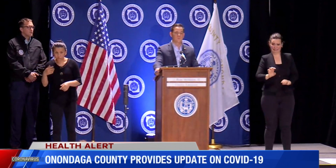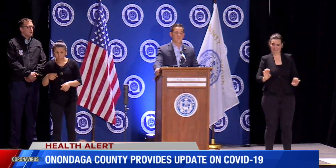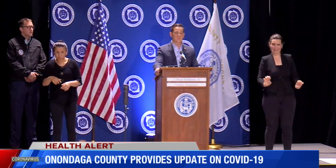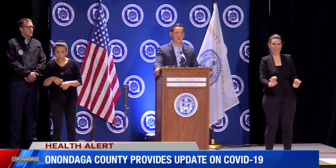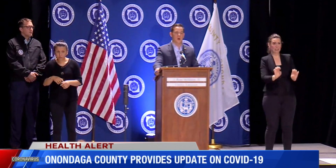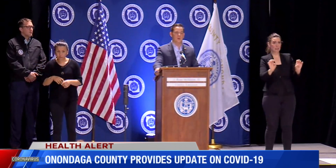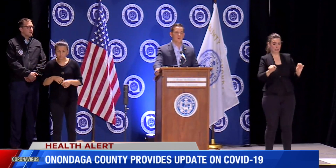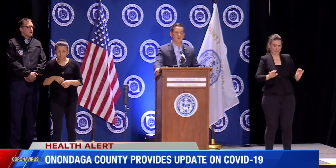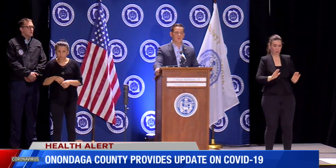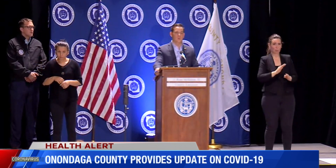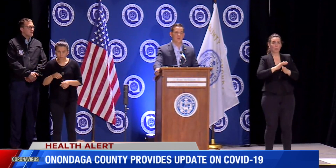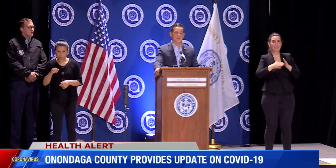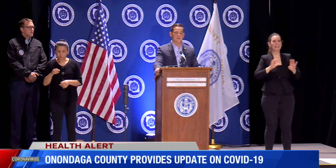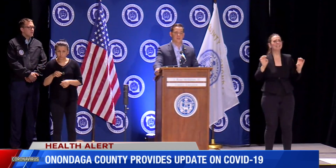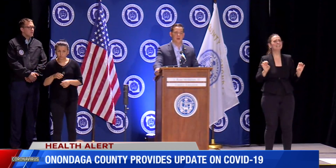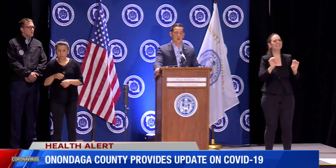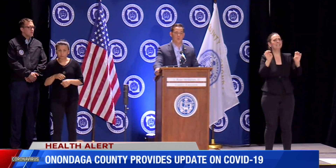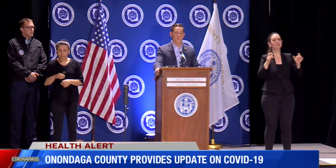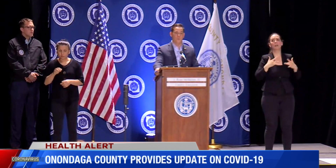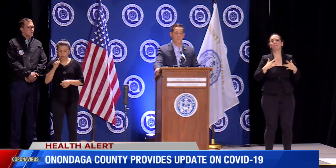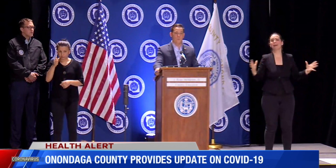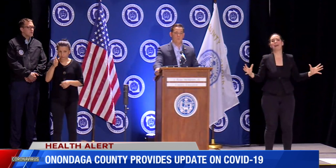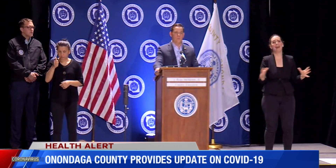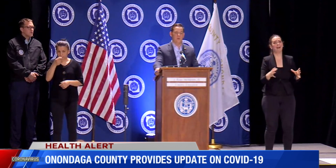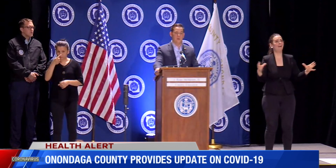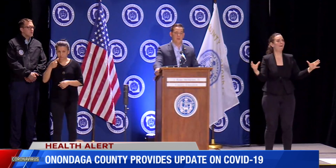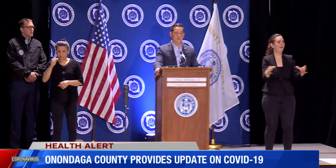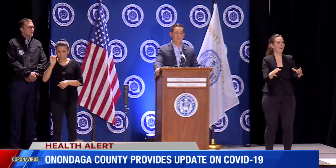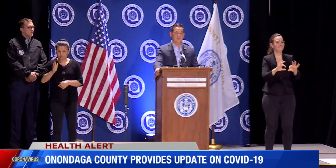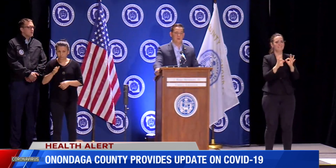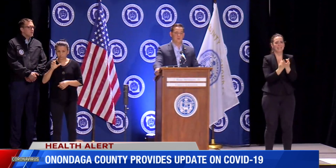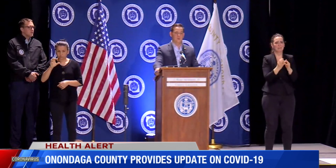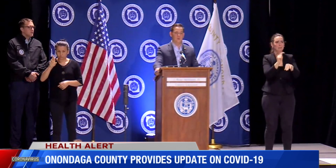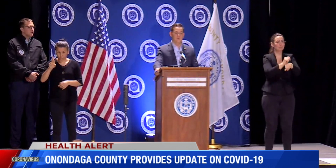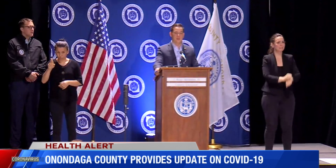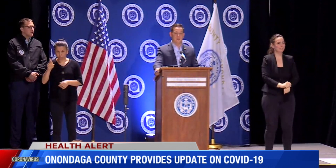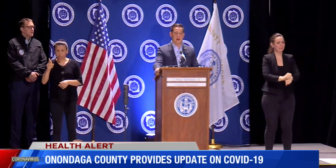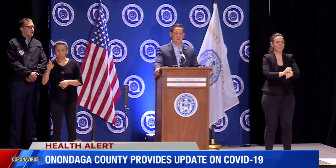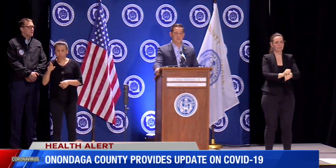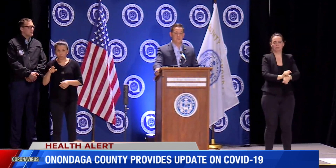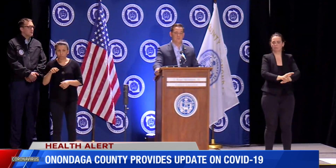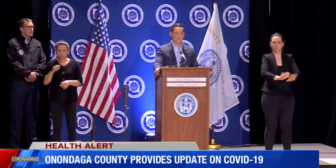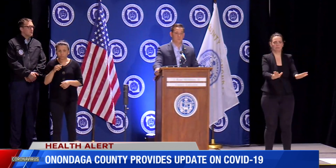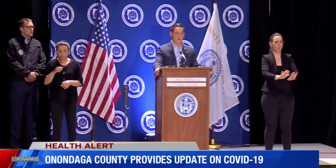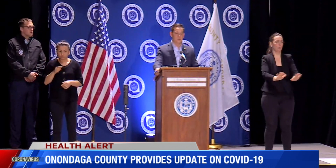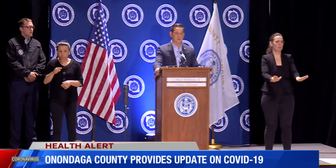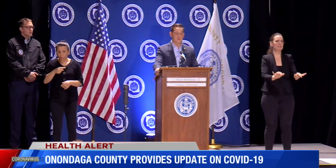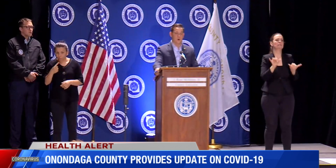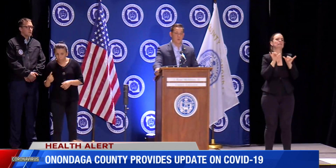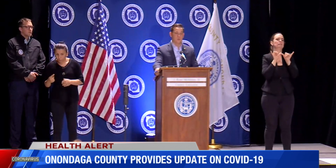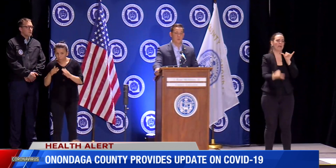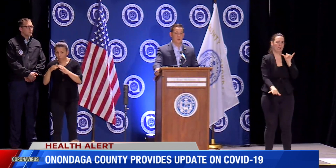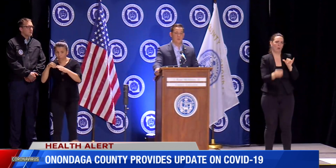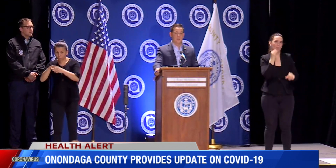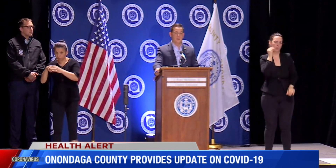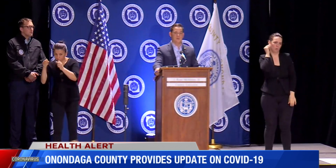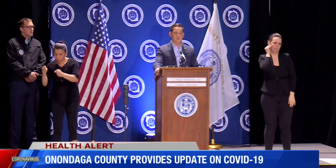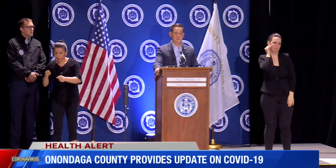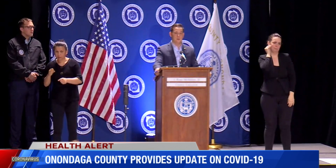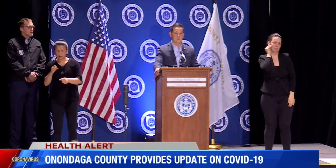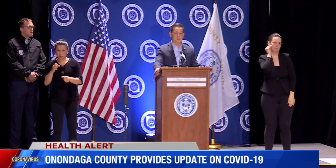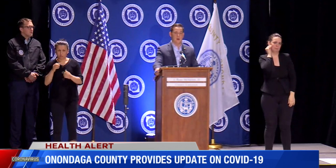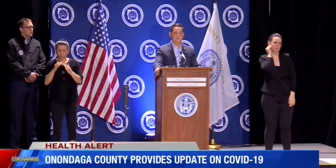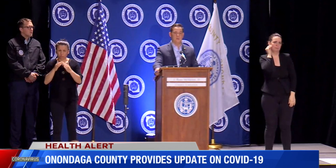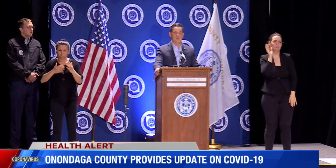religions. We need to stay home. We need to use technology, whether it's the phone, whether